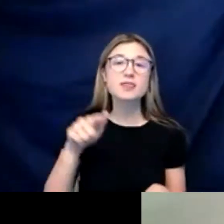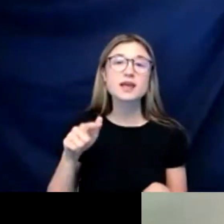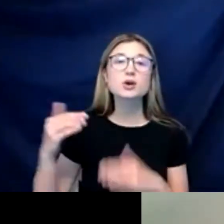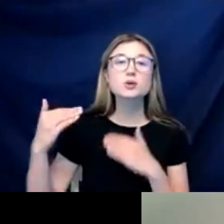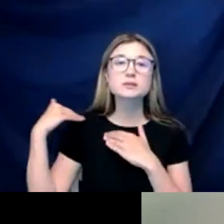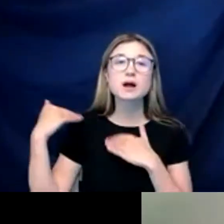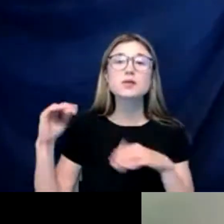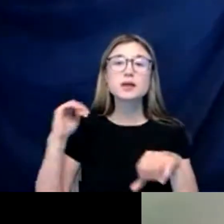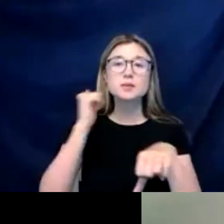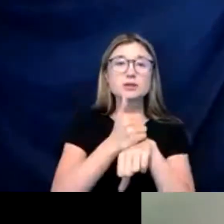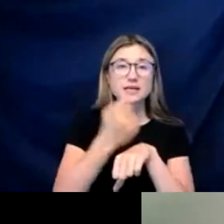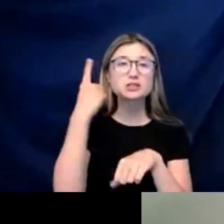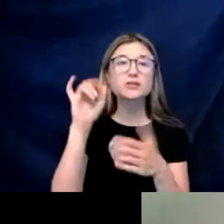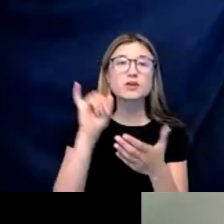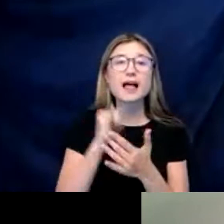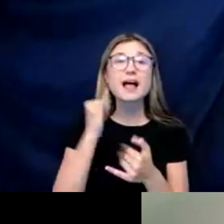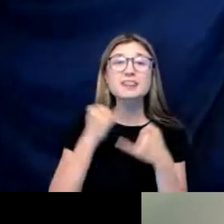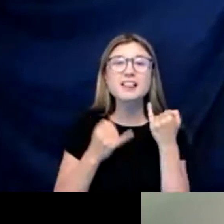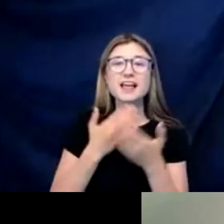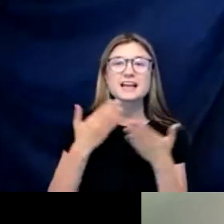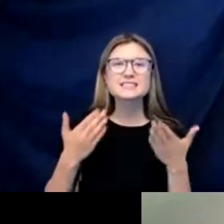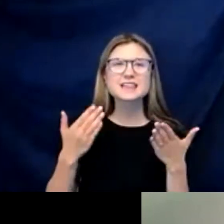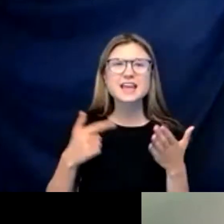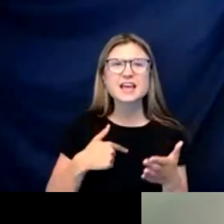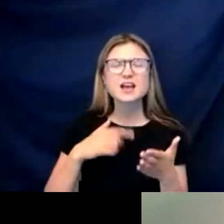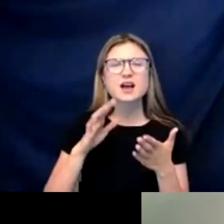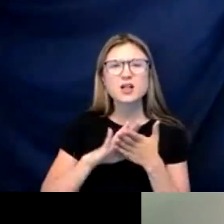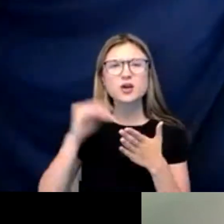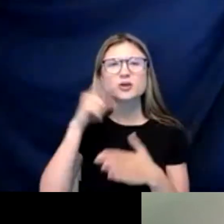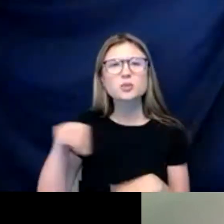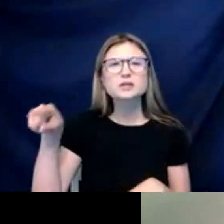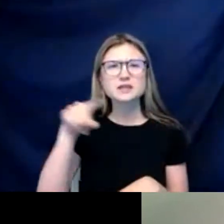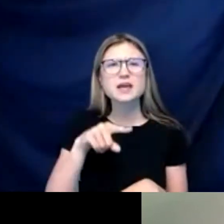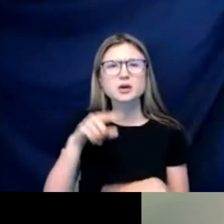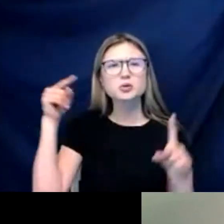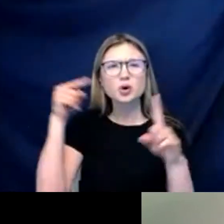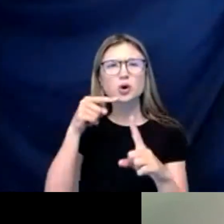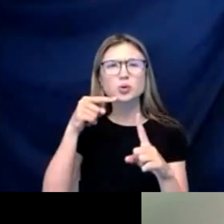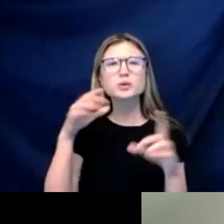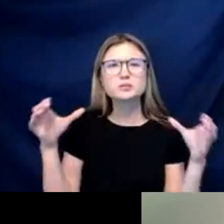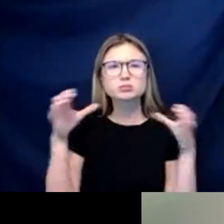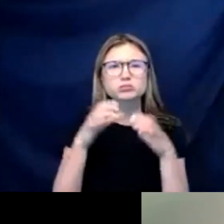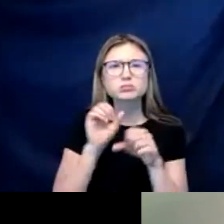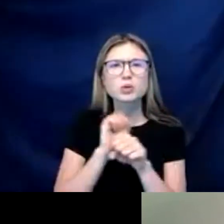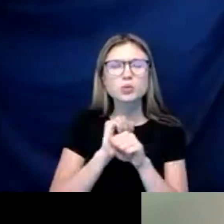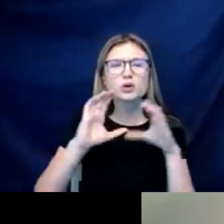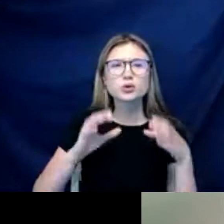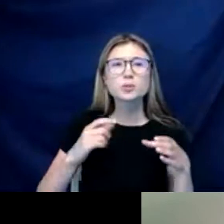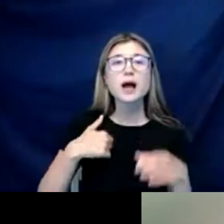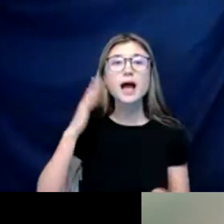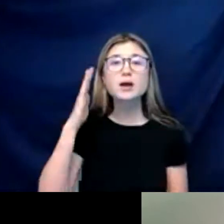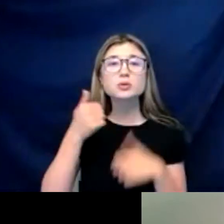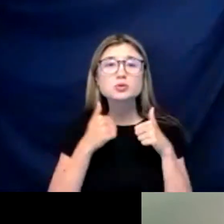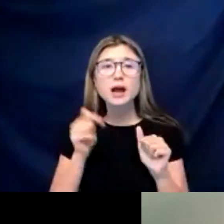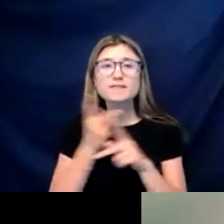And the last thing I heard from them was that they were intending to put together a work group. Awesome. I will Thank you, find out Bernard. more information to